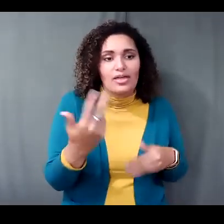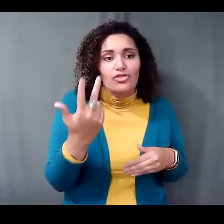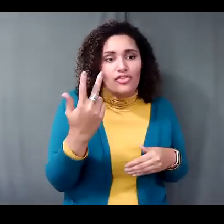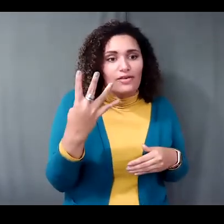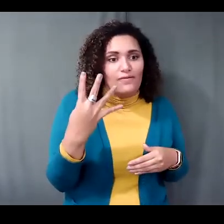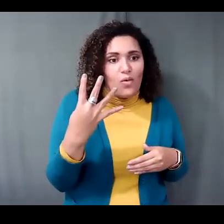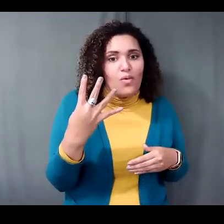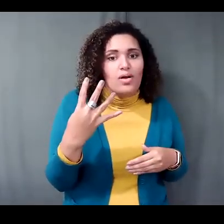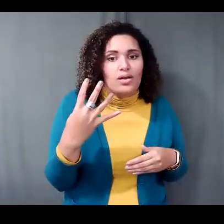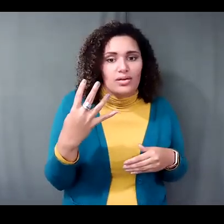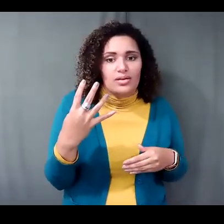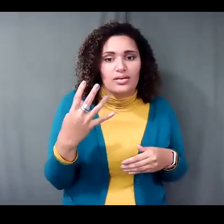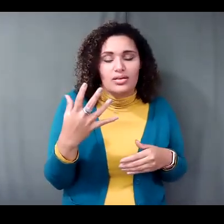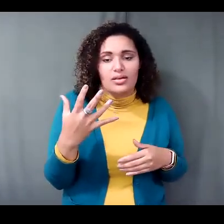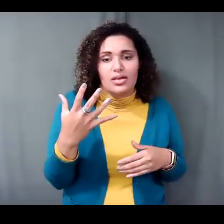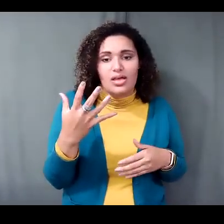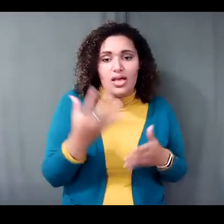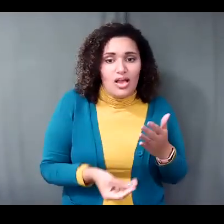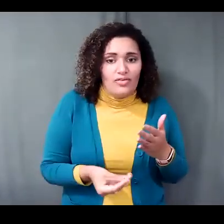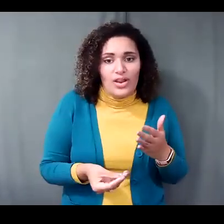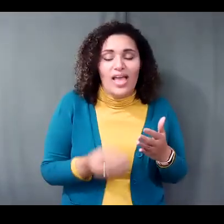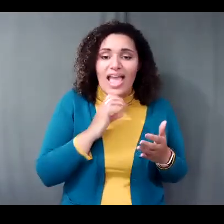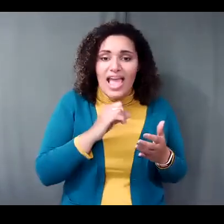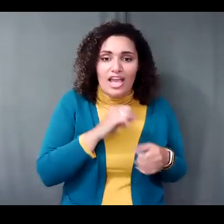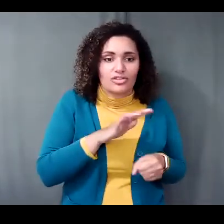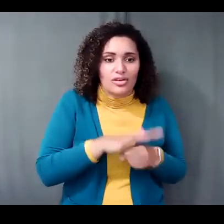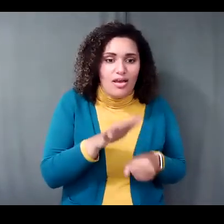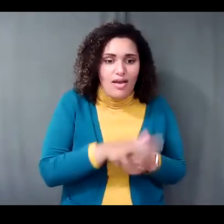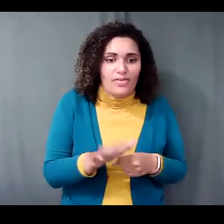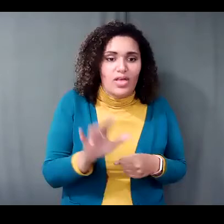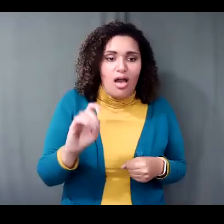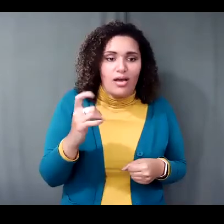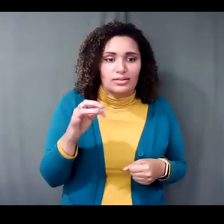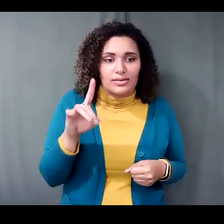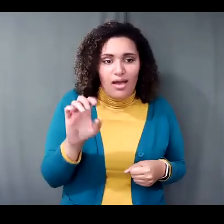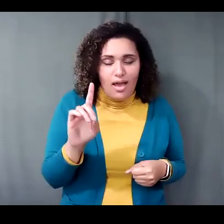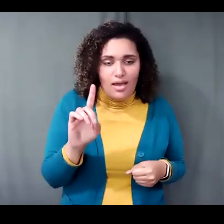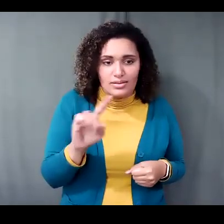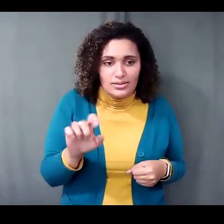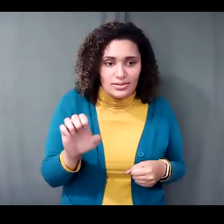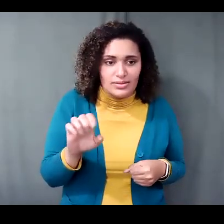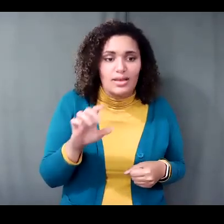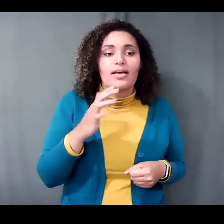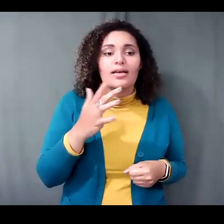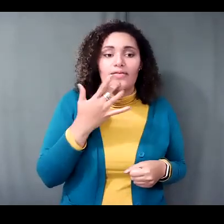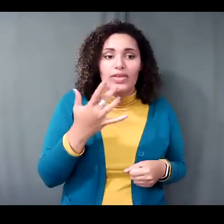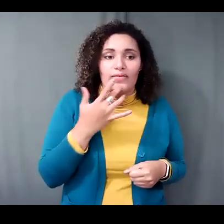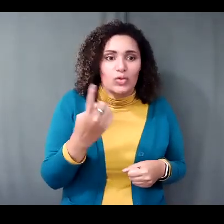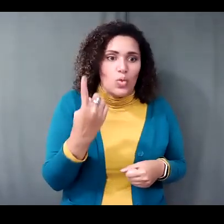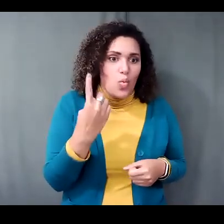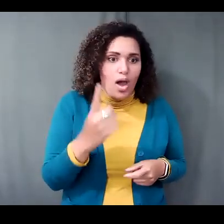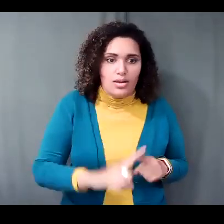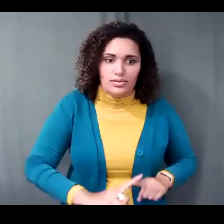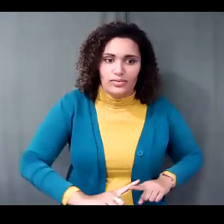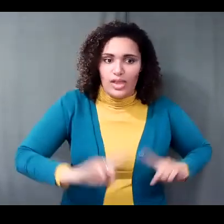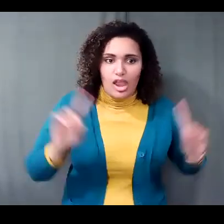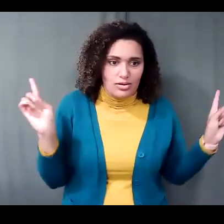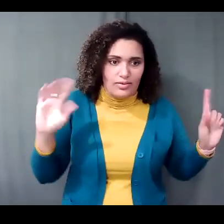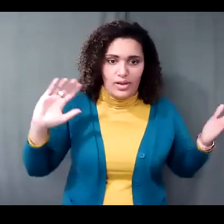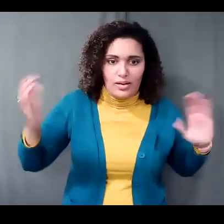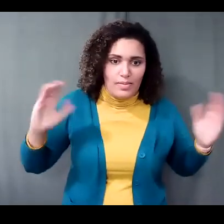we did wax 2 or 3 times. We tried different iterations and they were always so complicated. So